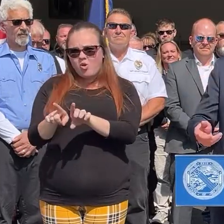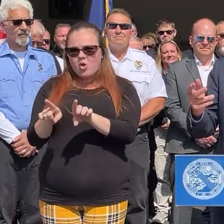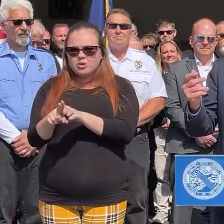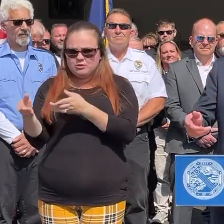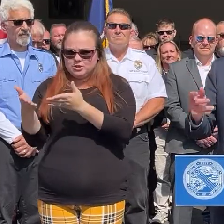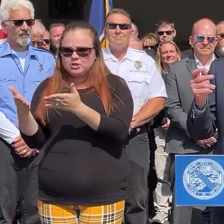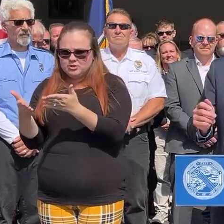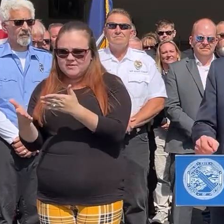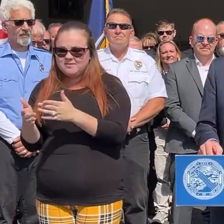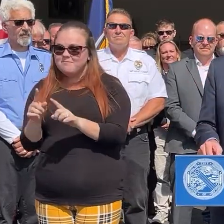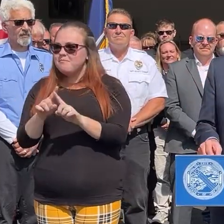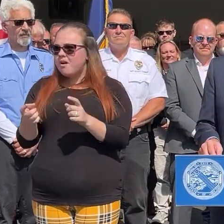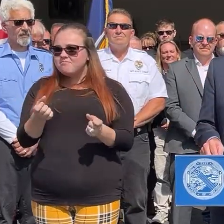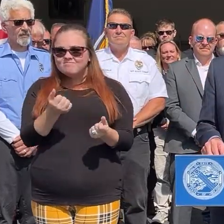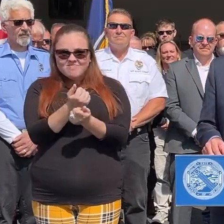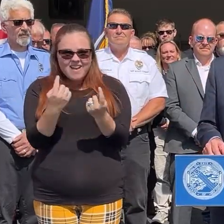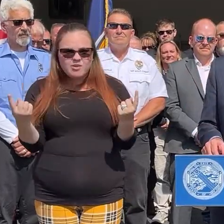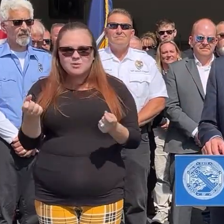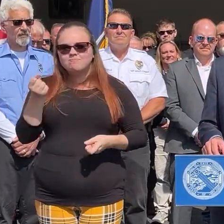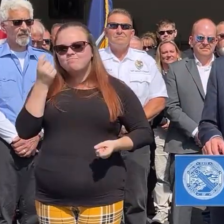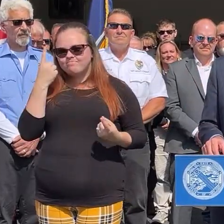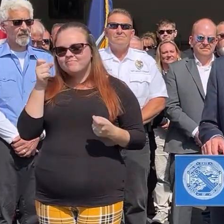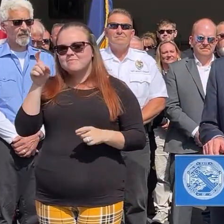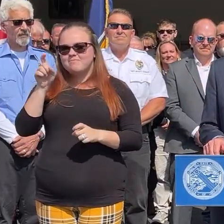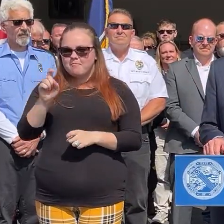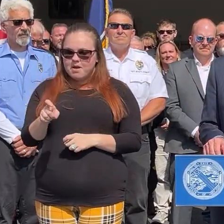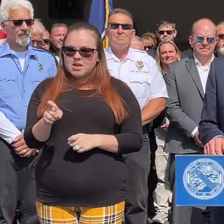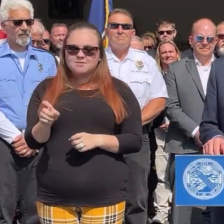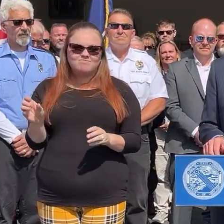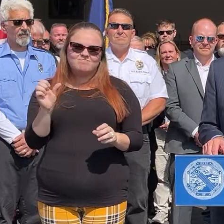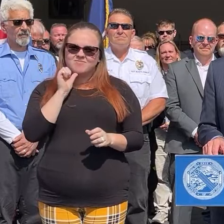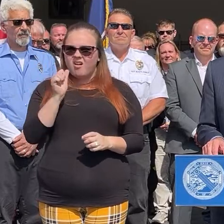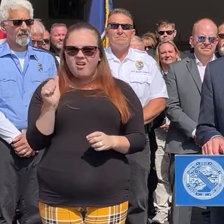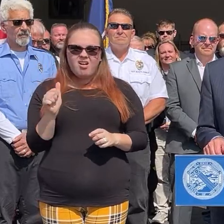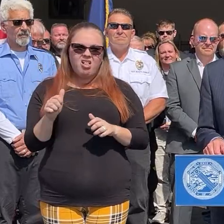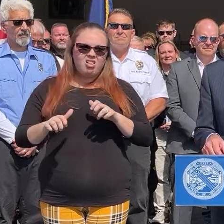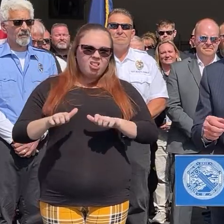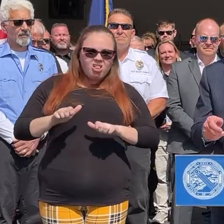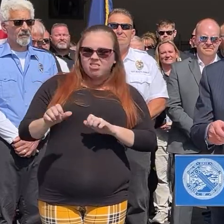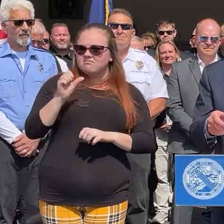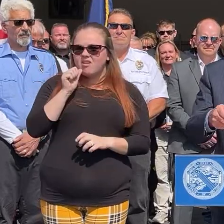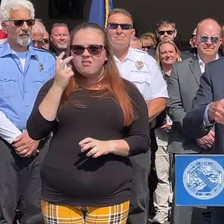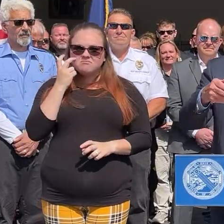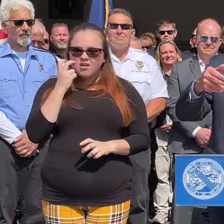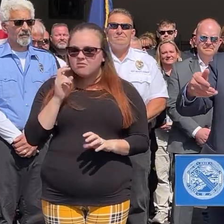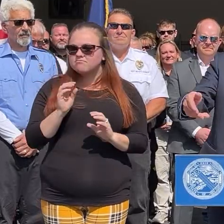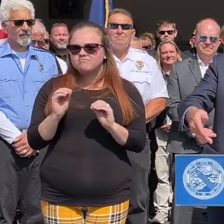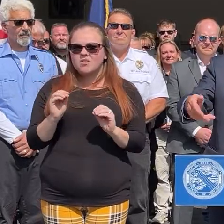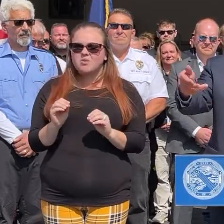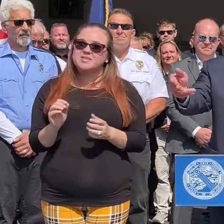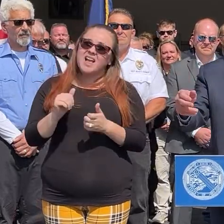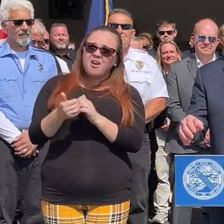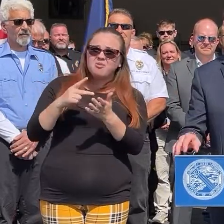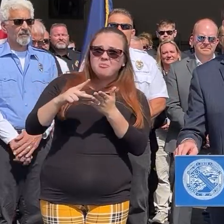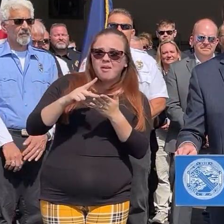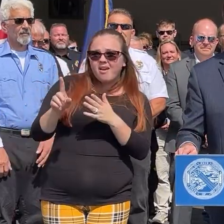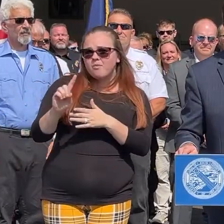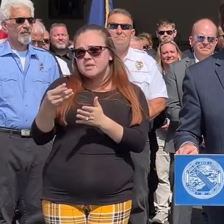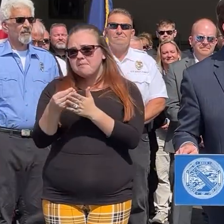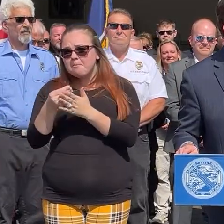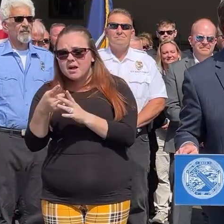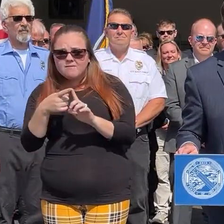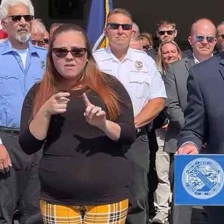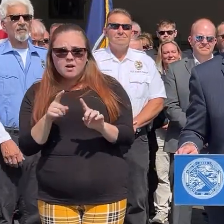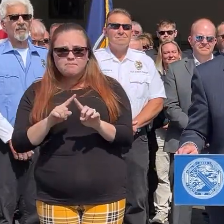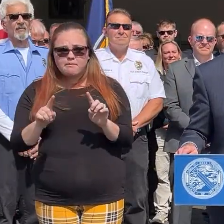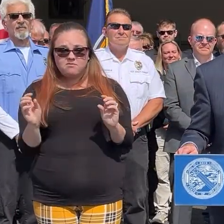everyone understands the need. There was no question in the long run. There's always questions about how you're going to pay for it, where's the money going to come from,